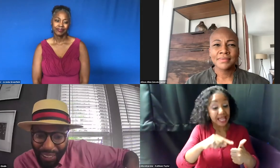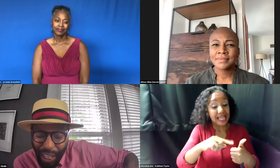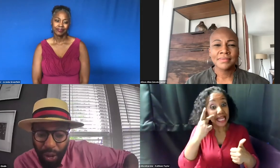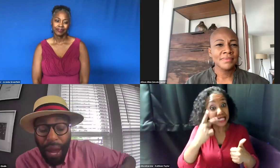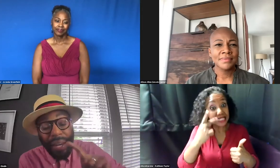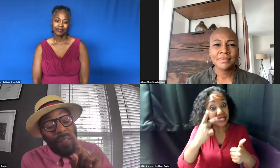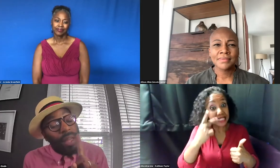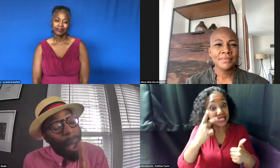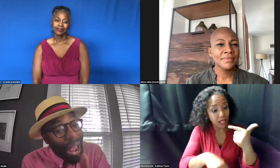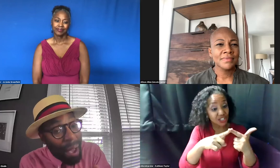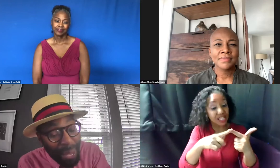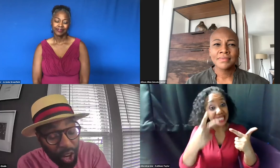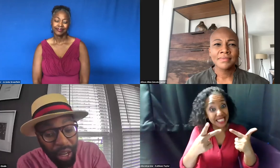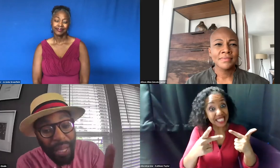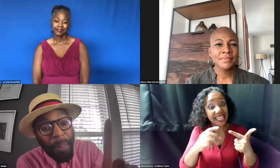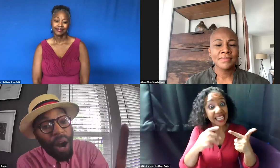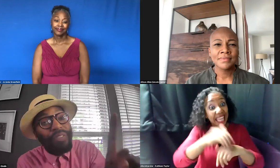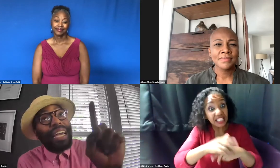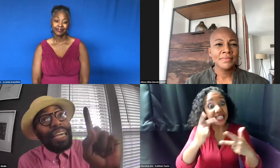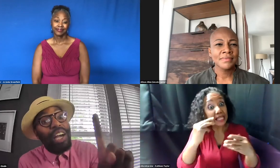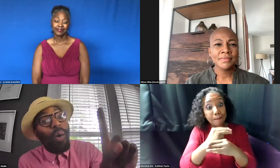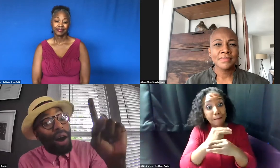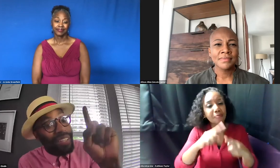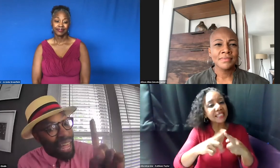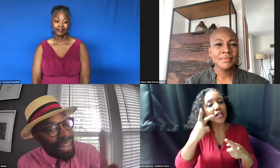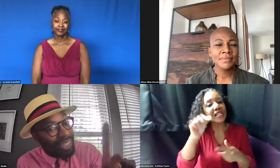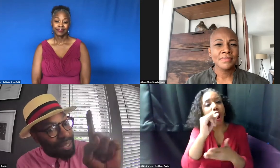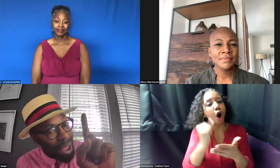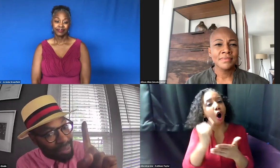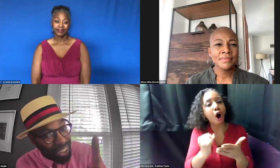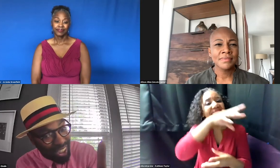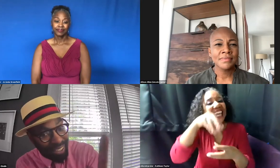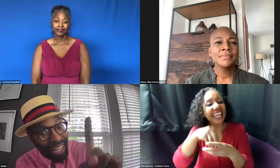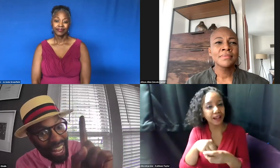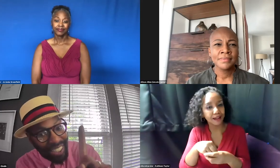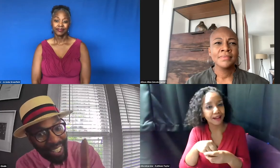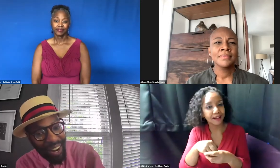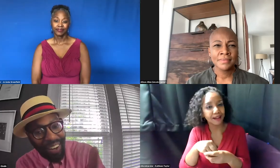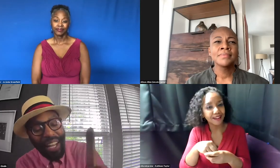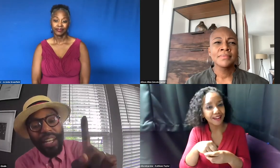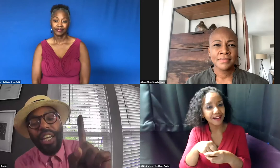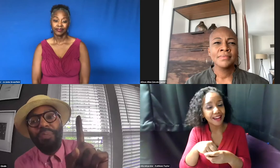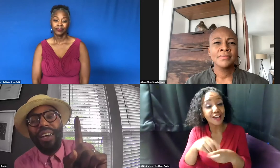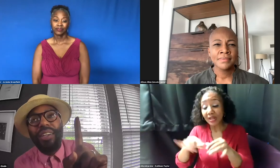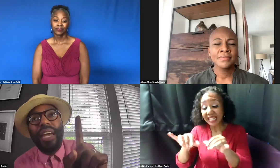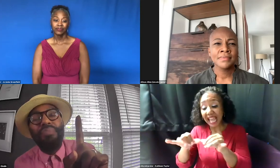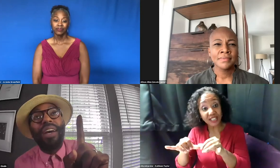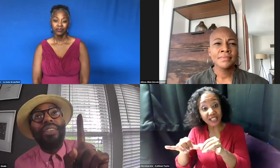magic of what they do. And I make the argument that part of the ego of the scientist and mathematician and the engineer